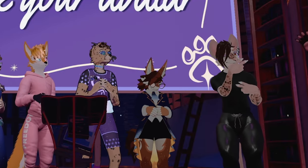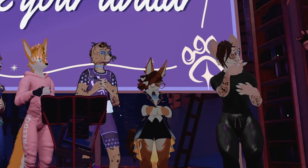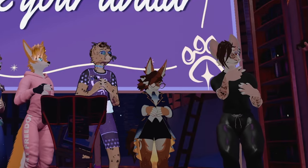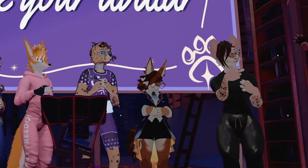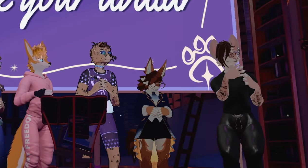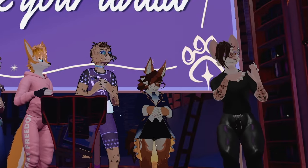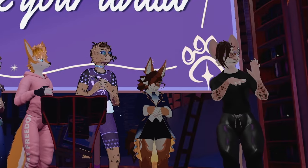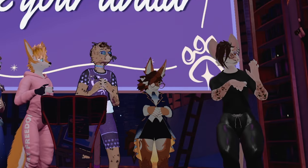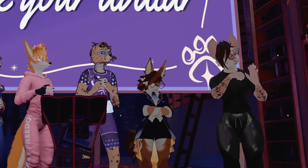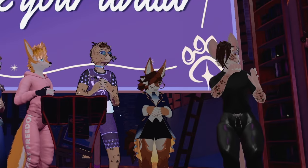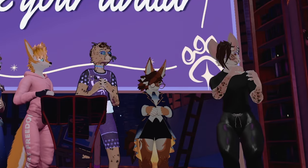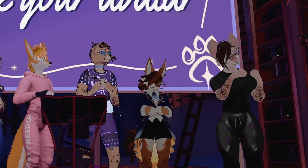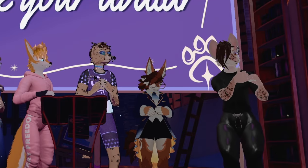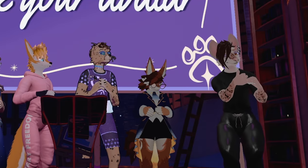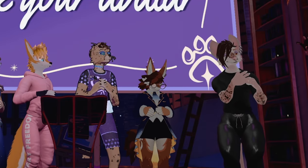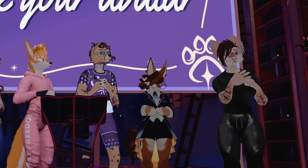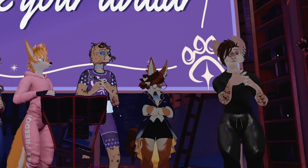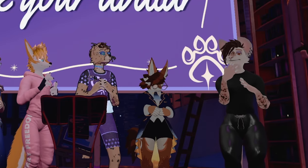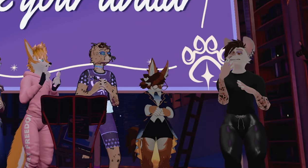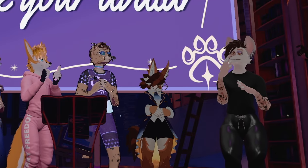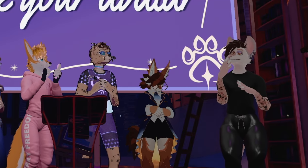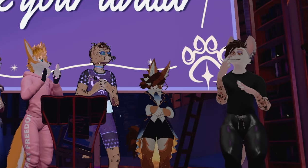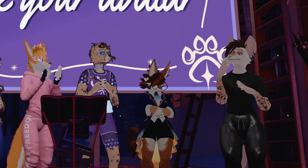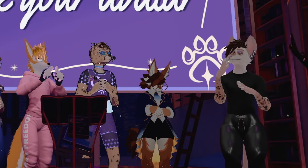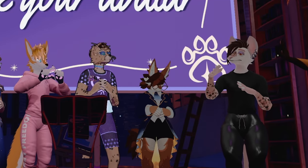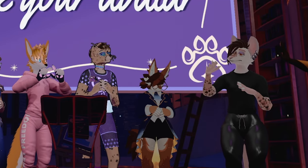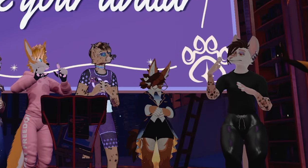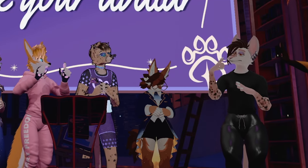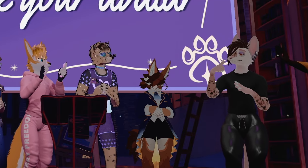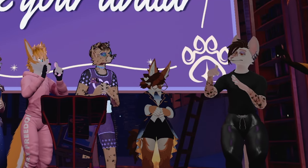beginning banner? It's like slide 2.